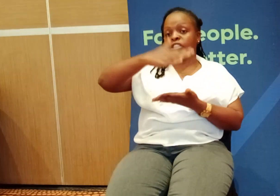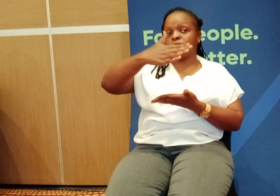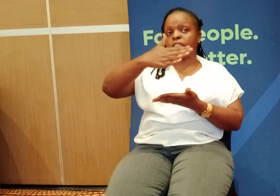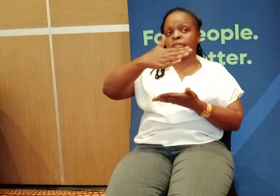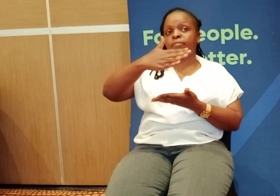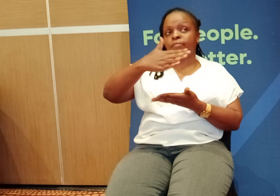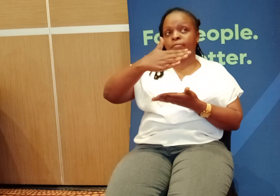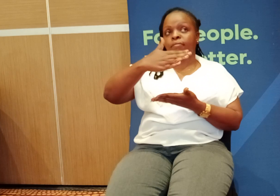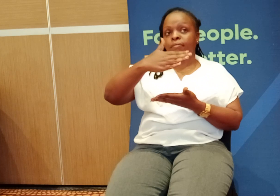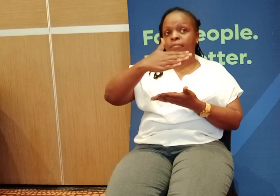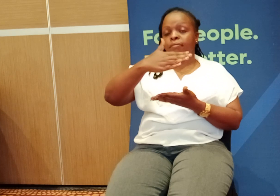sorry.